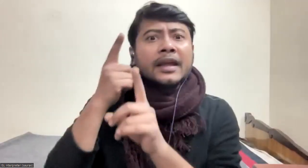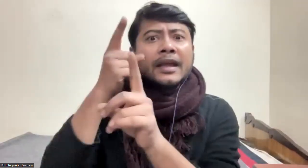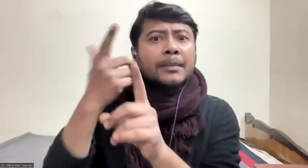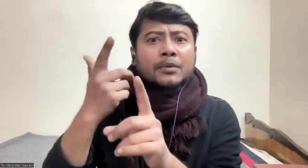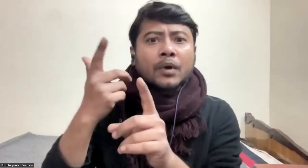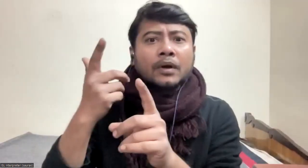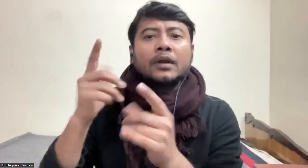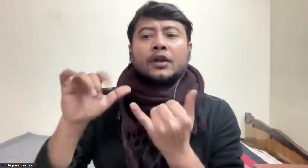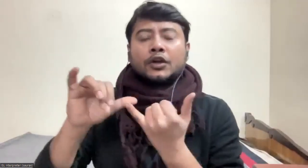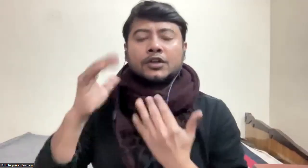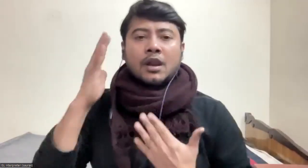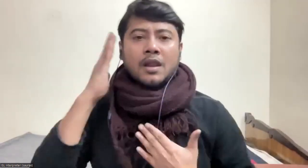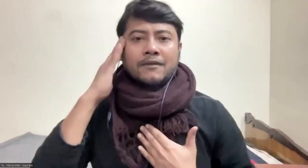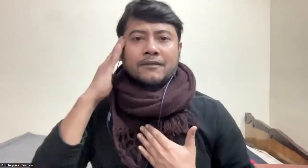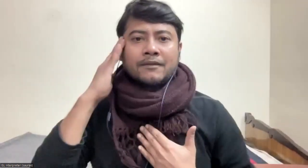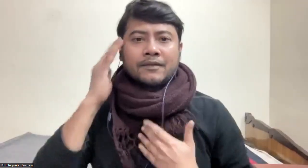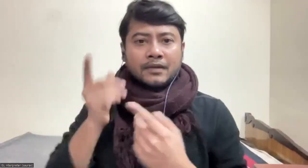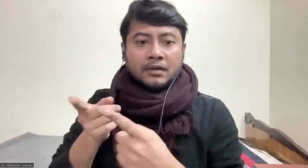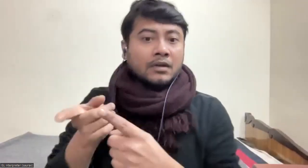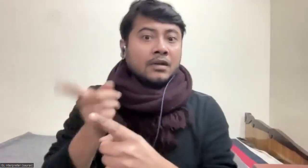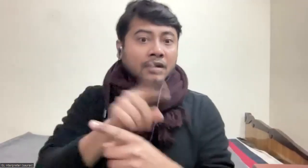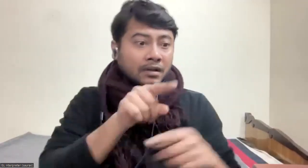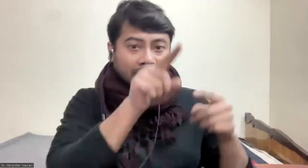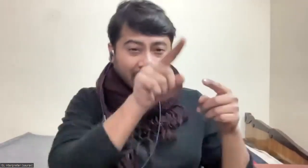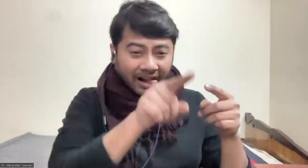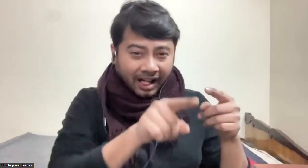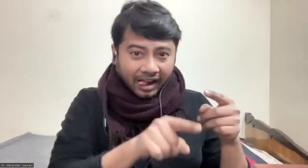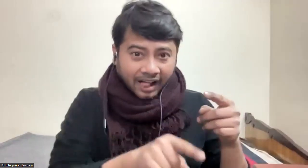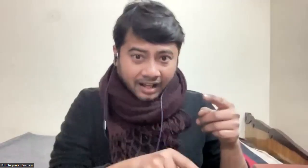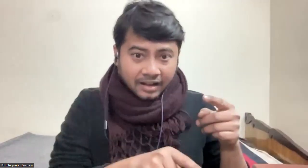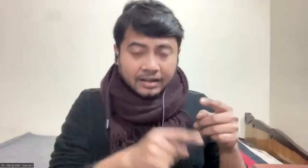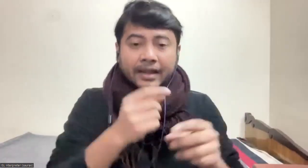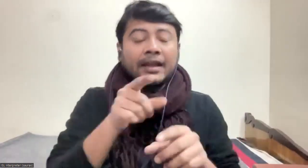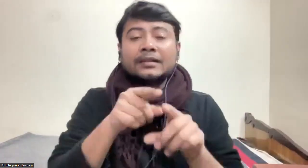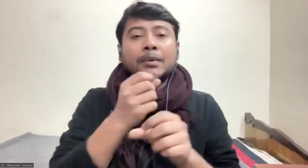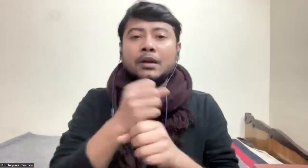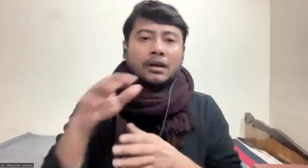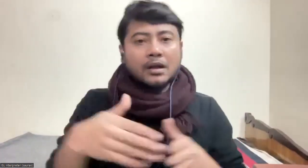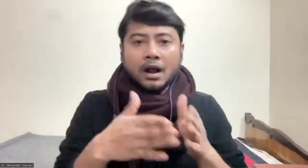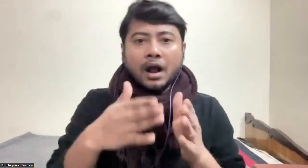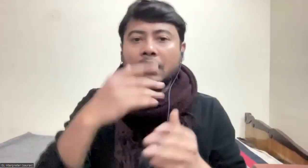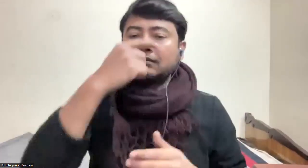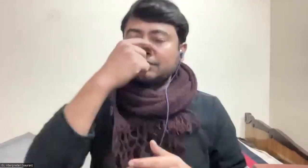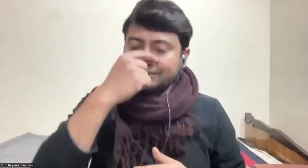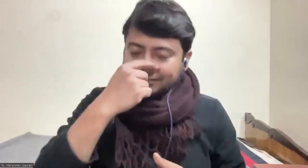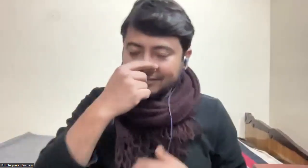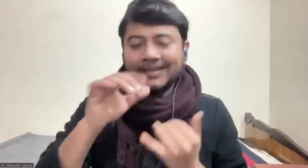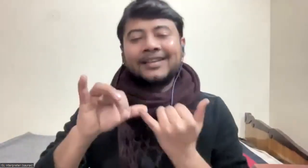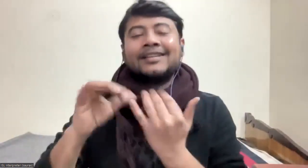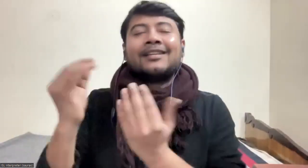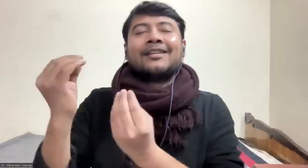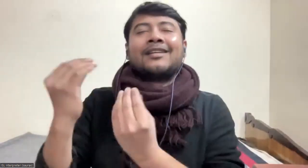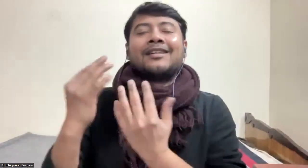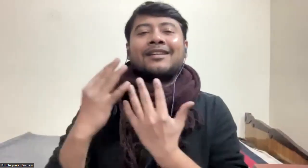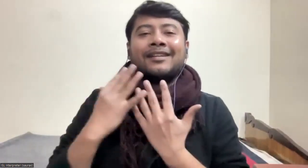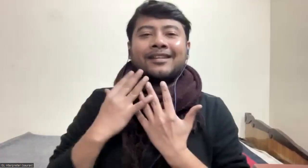does not give you love for Krishna. If you think I will go and take a bath in Ganga and I will get love for Krishna, or I will walk